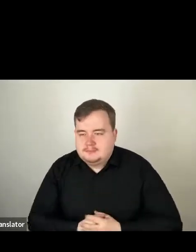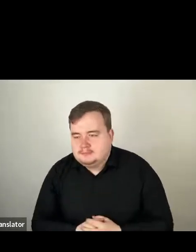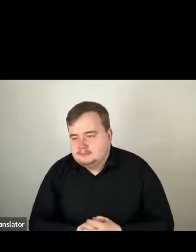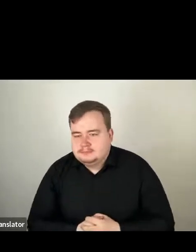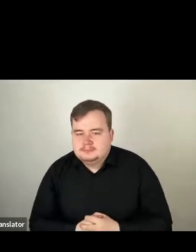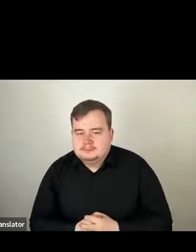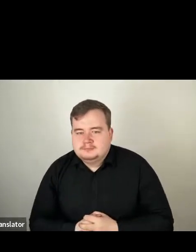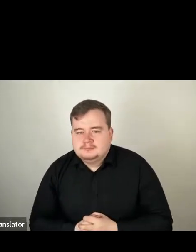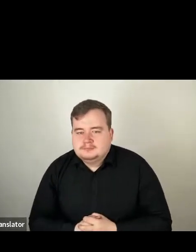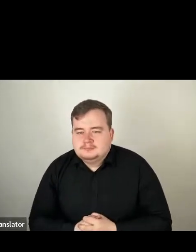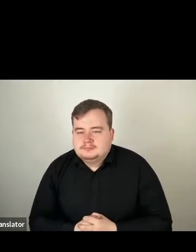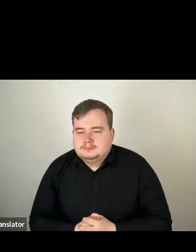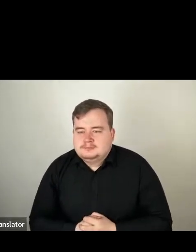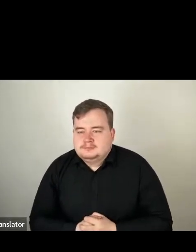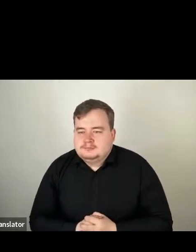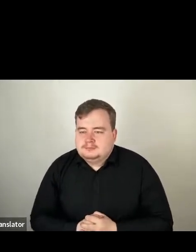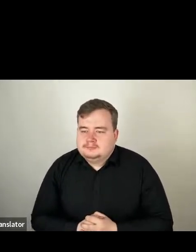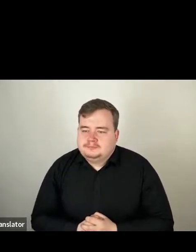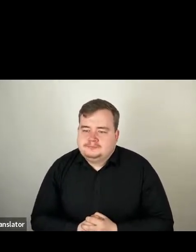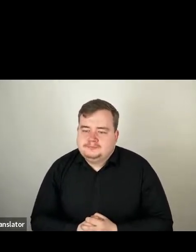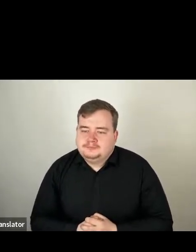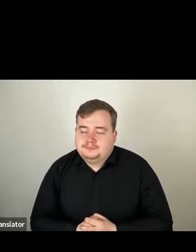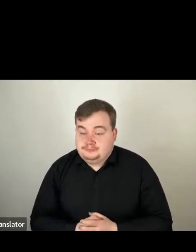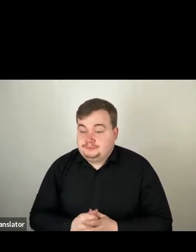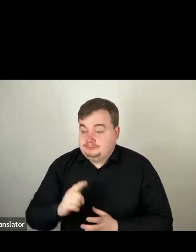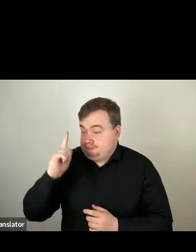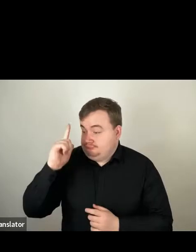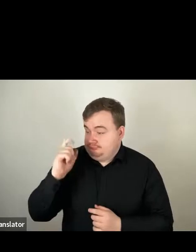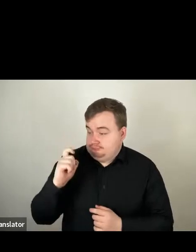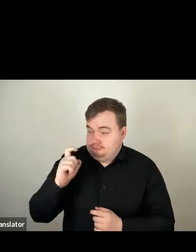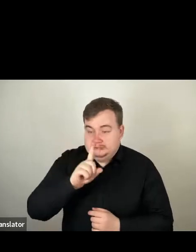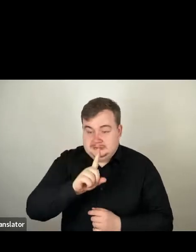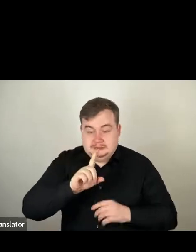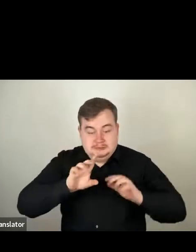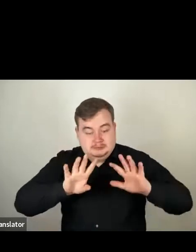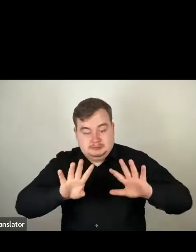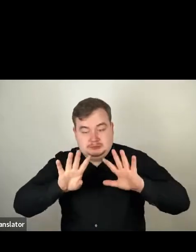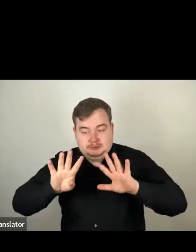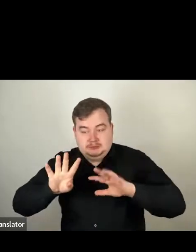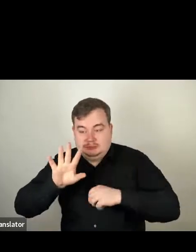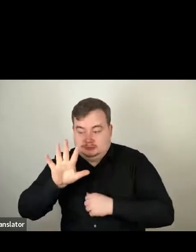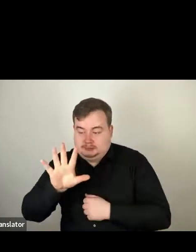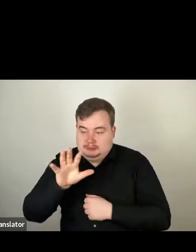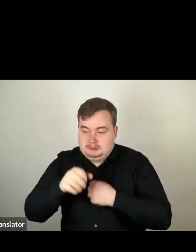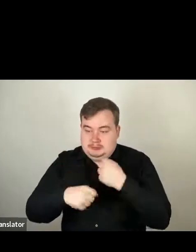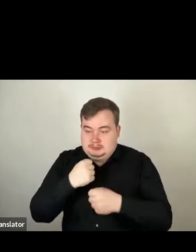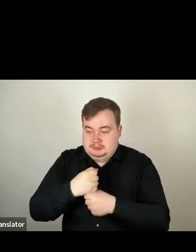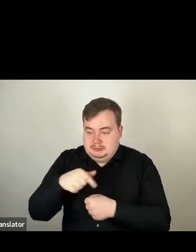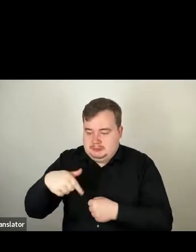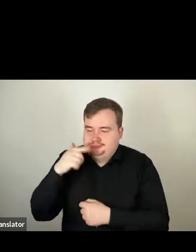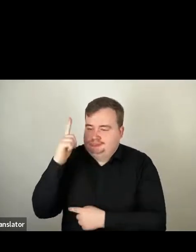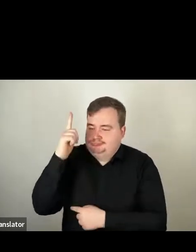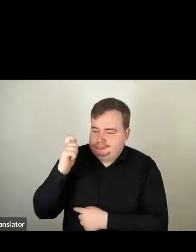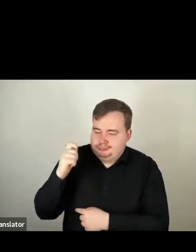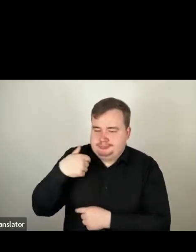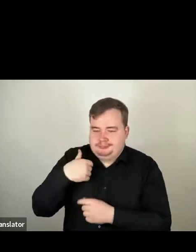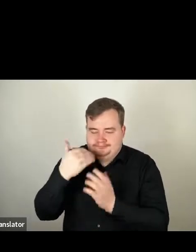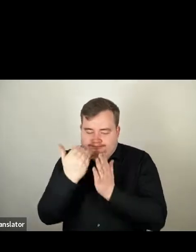Starting from 1995, Beijing Declaration and Platform for Action, the vital role of